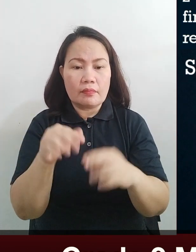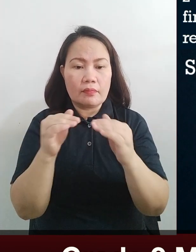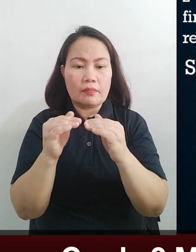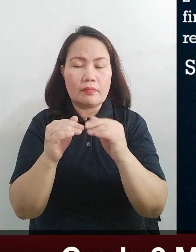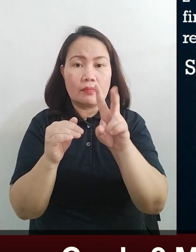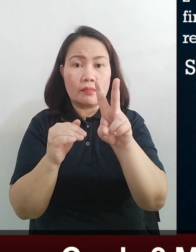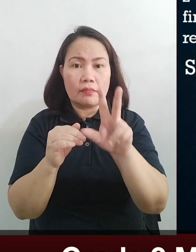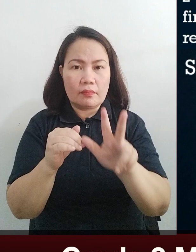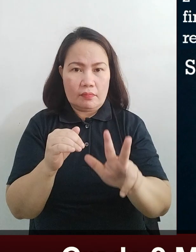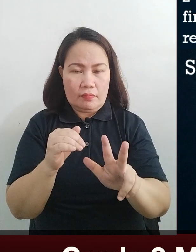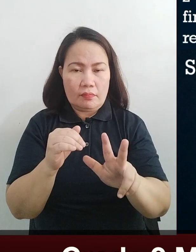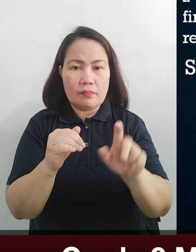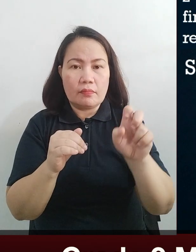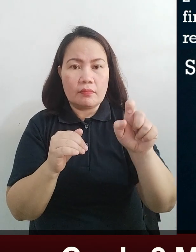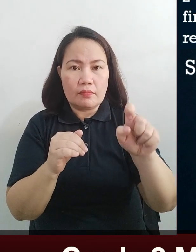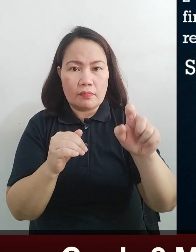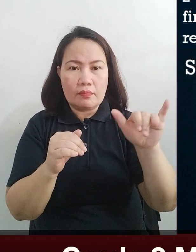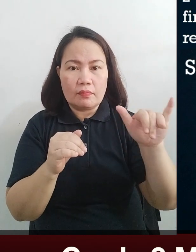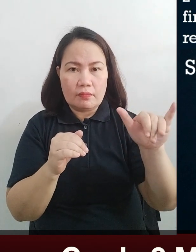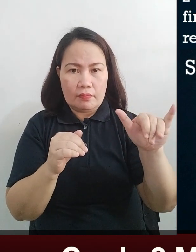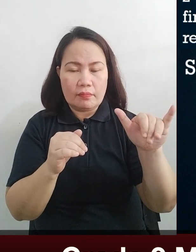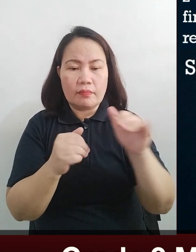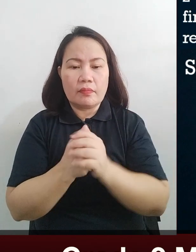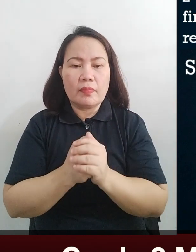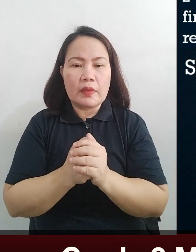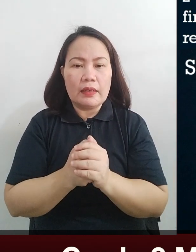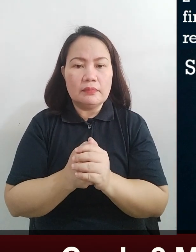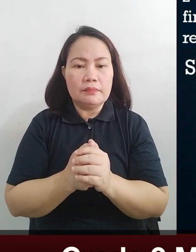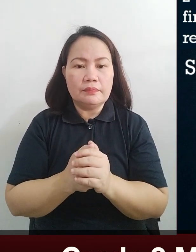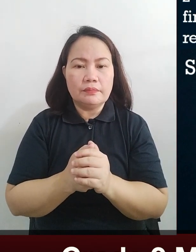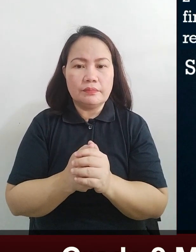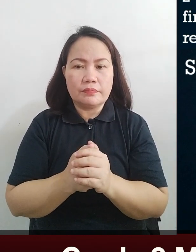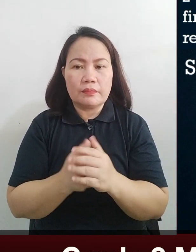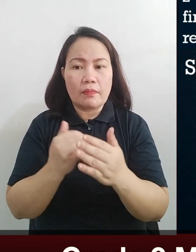of variation is Z is equal to 2/3 XY.